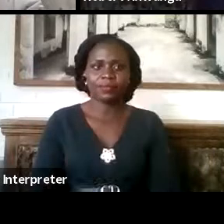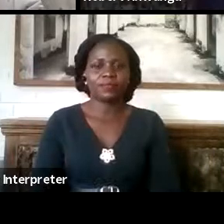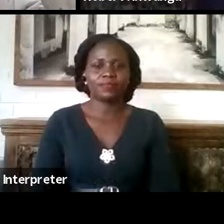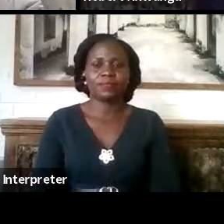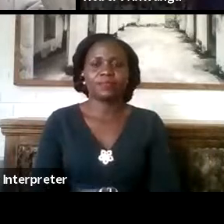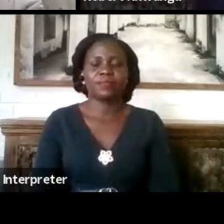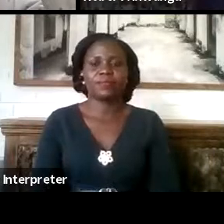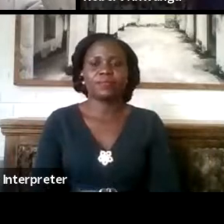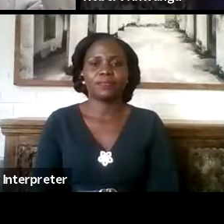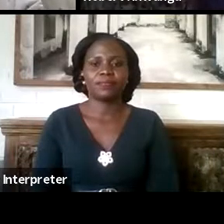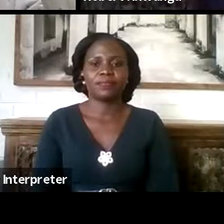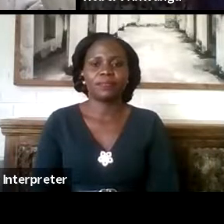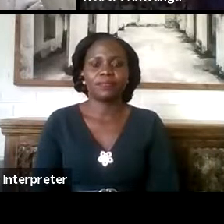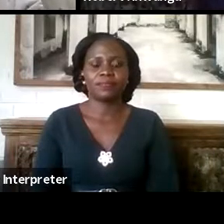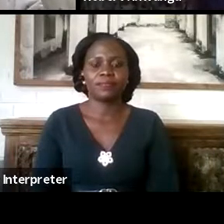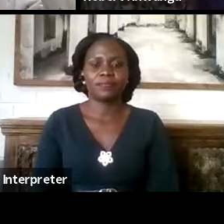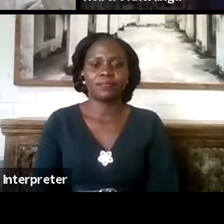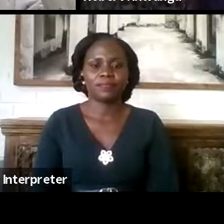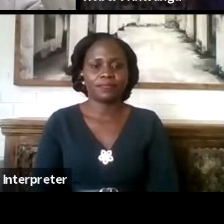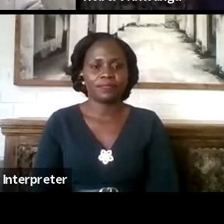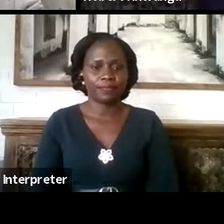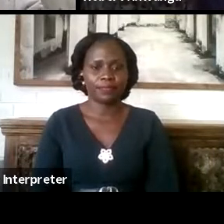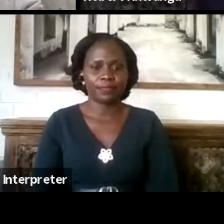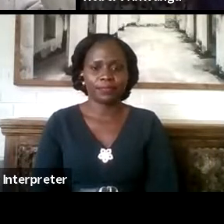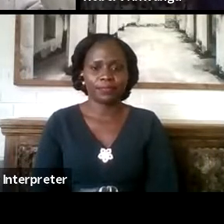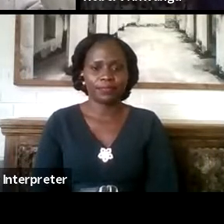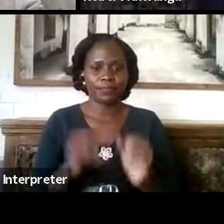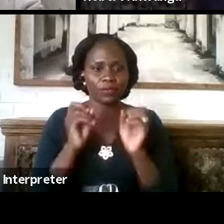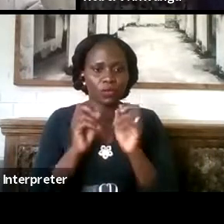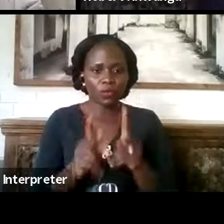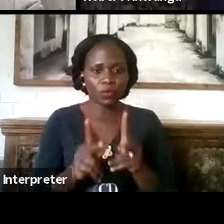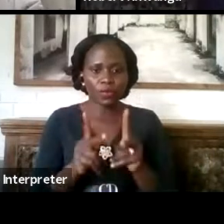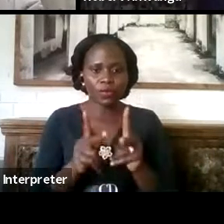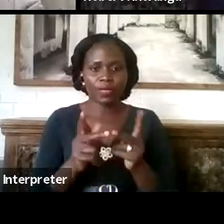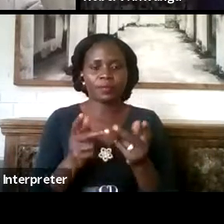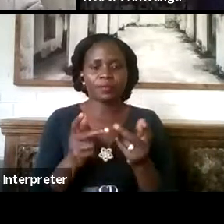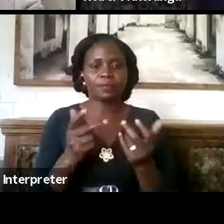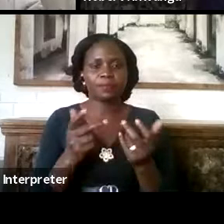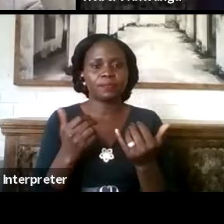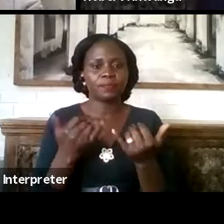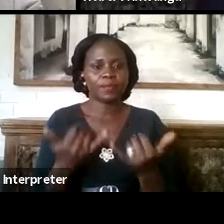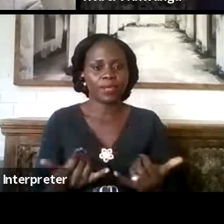Okay, so as all the participants or the